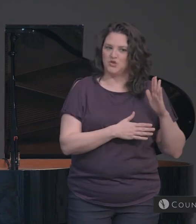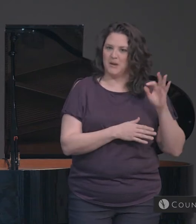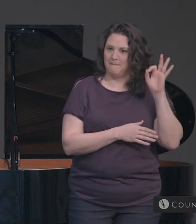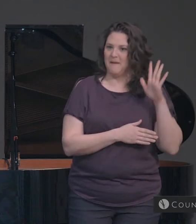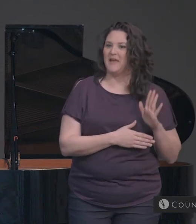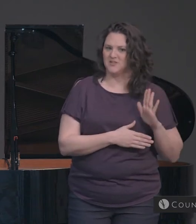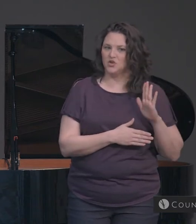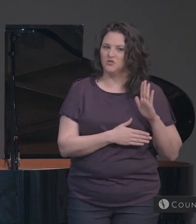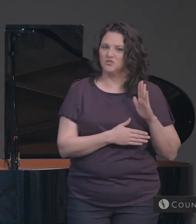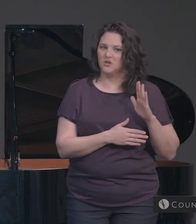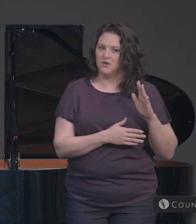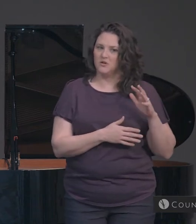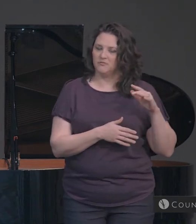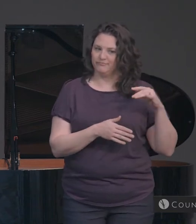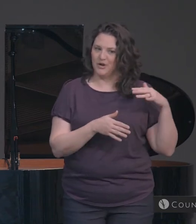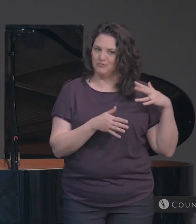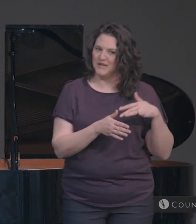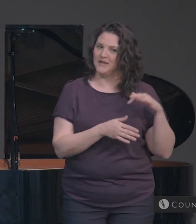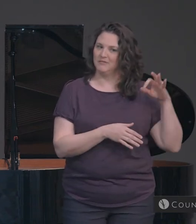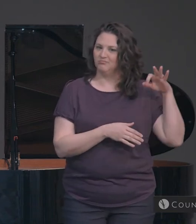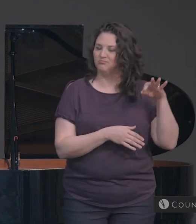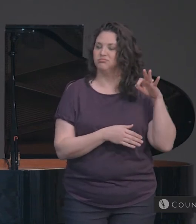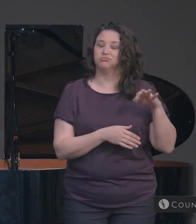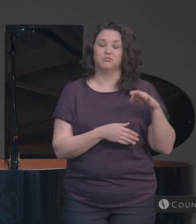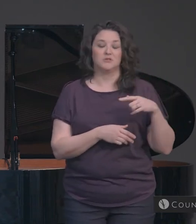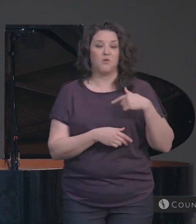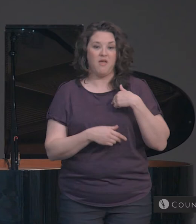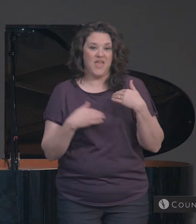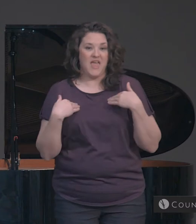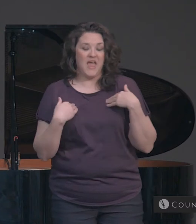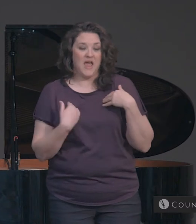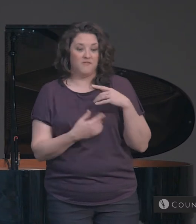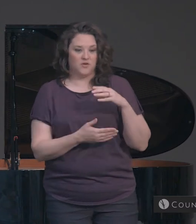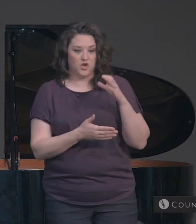the section that is verses 10 through 16 of chapter 1.